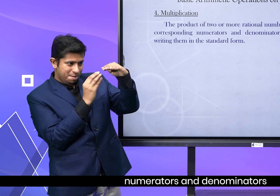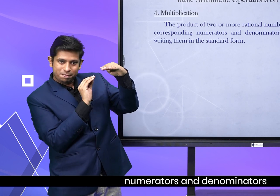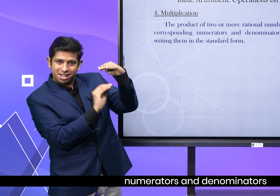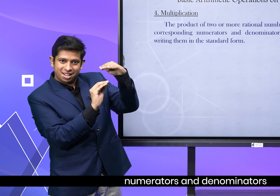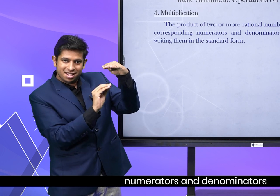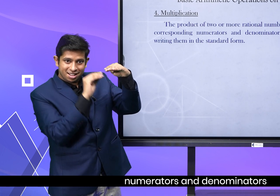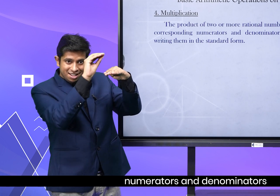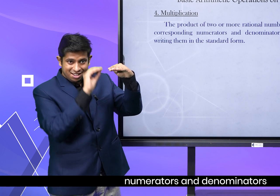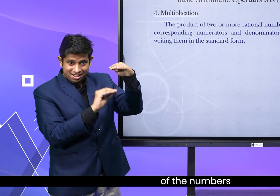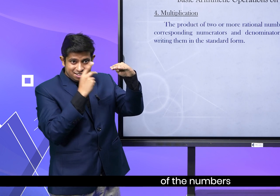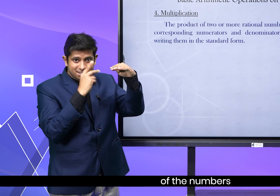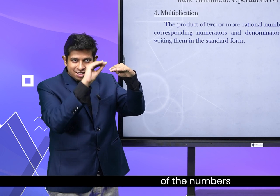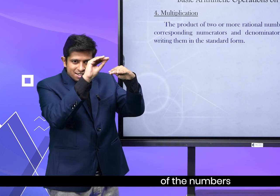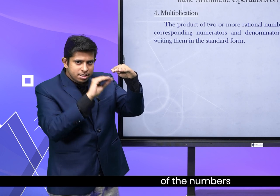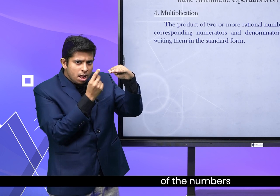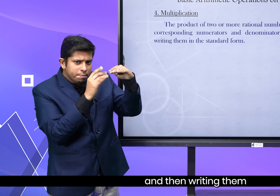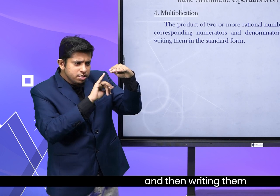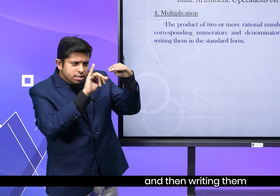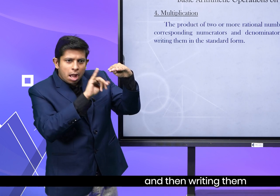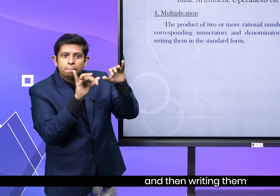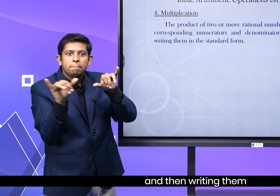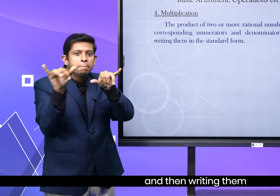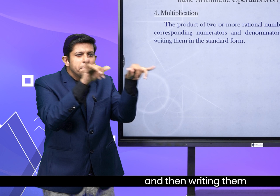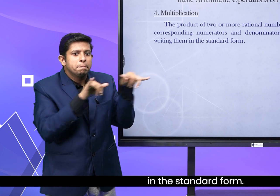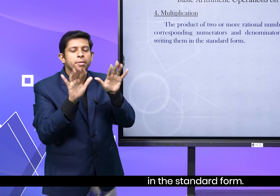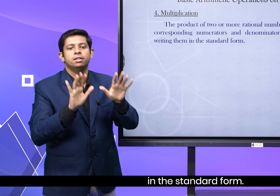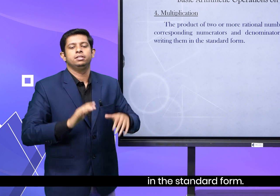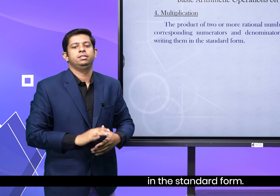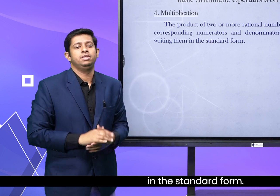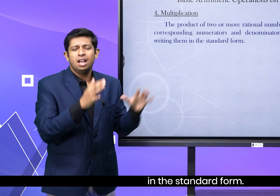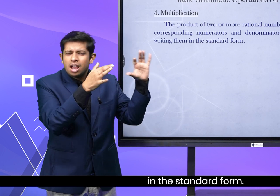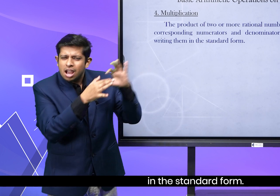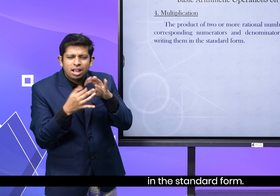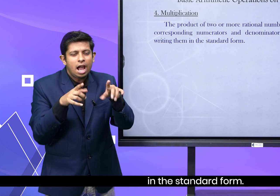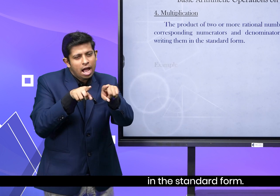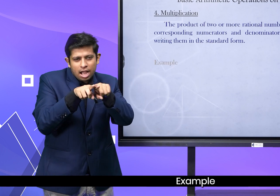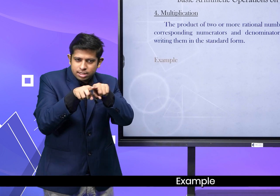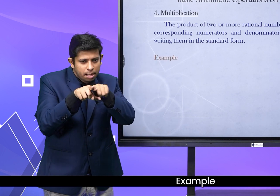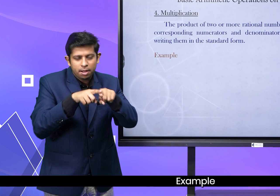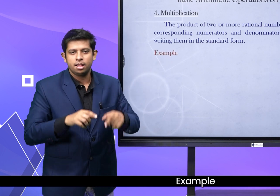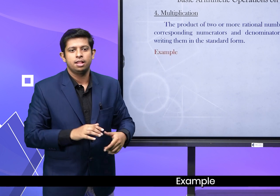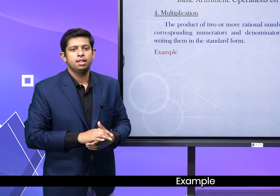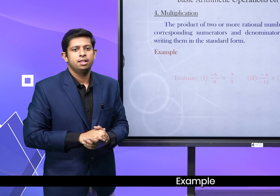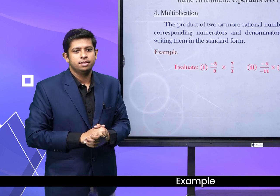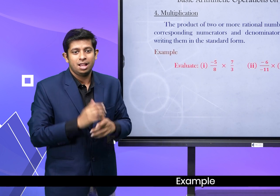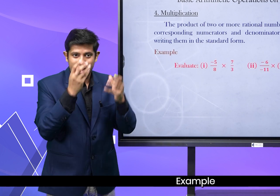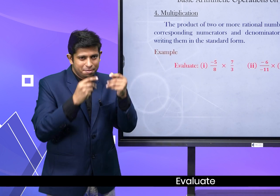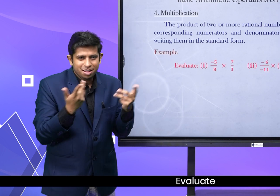and denominators of the numbers and then writing them in the standard form. Example.